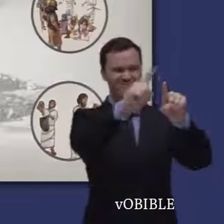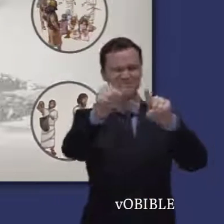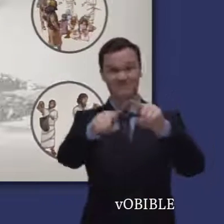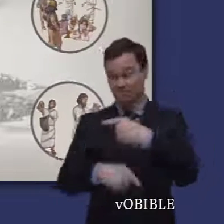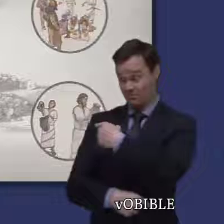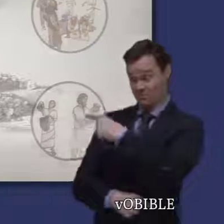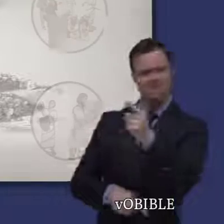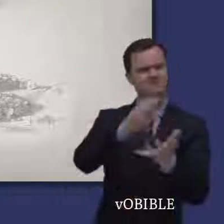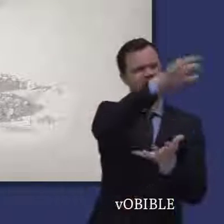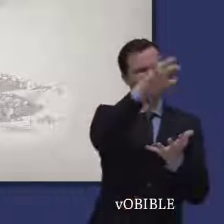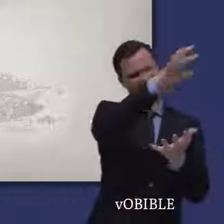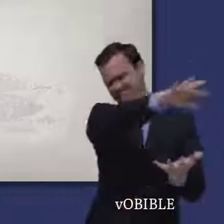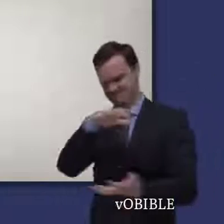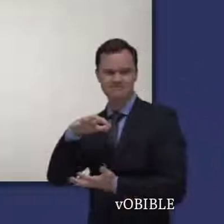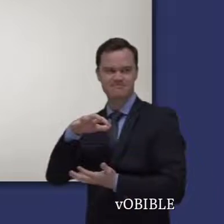Jews.